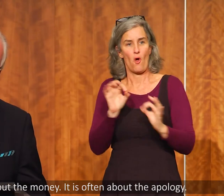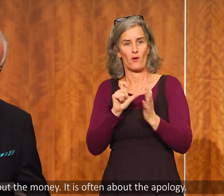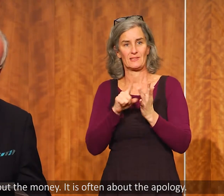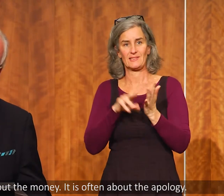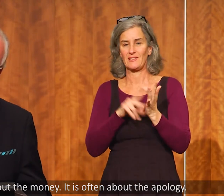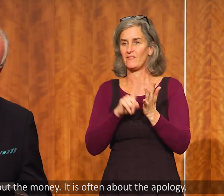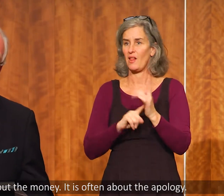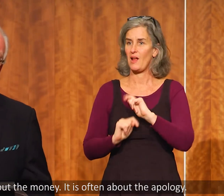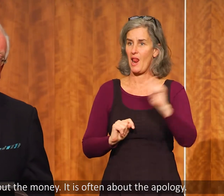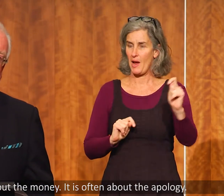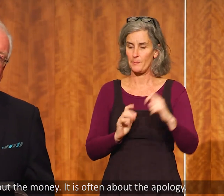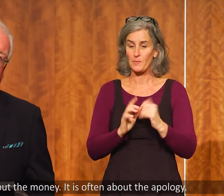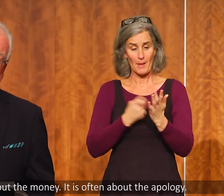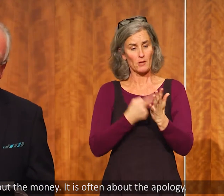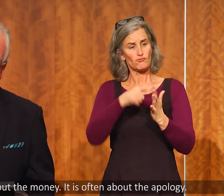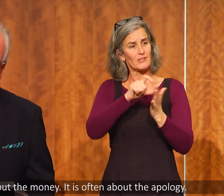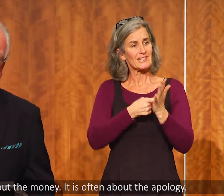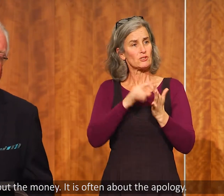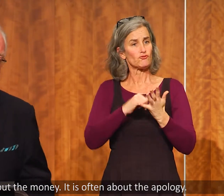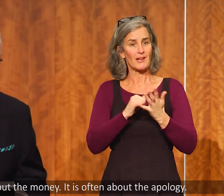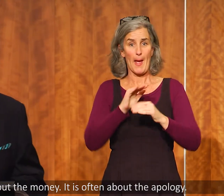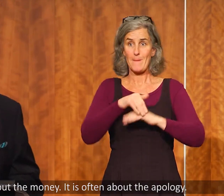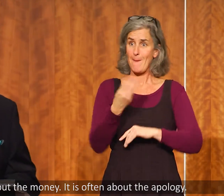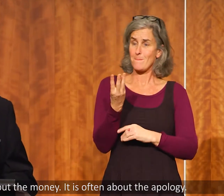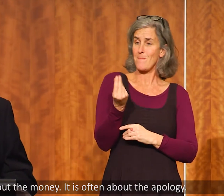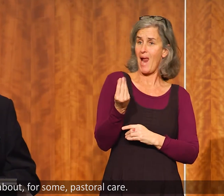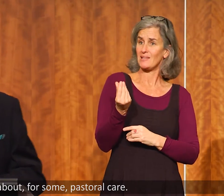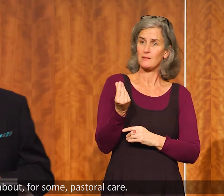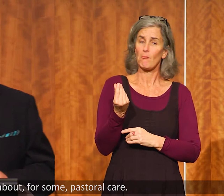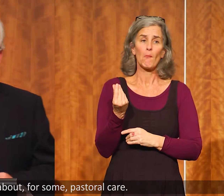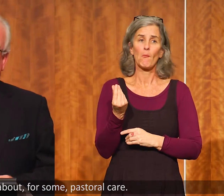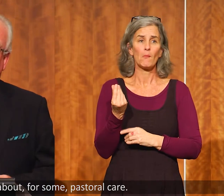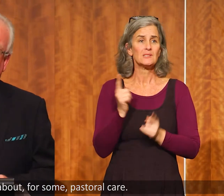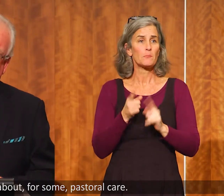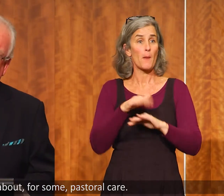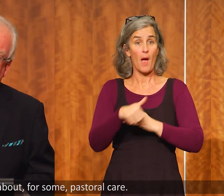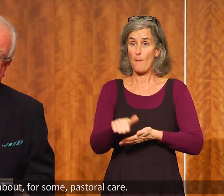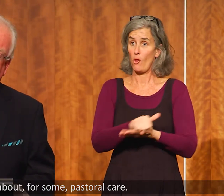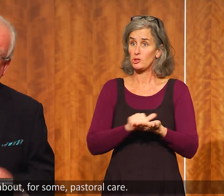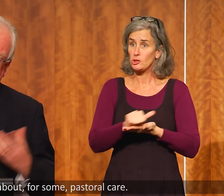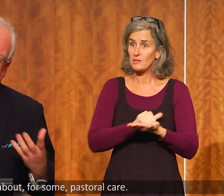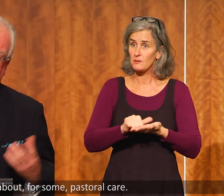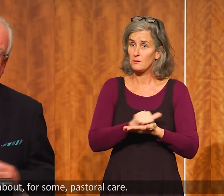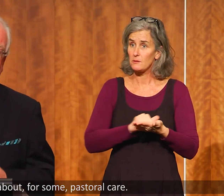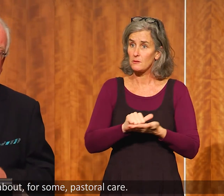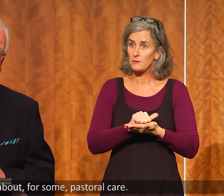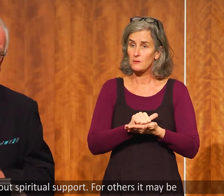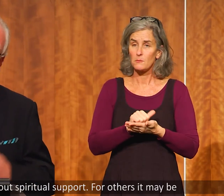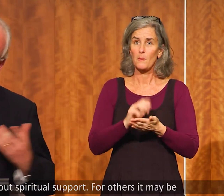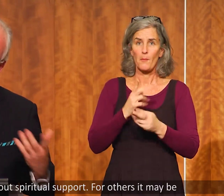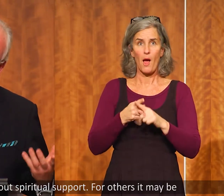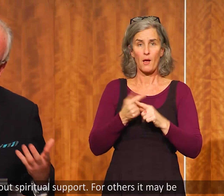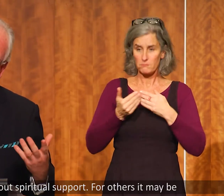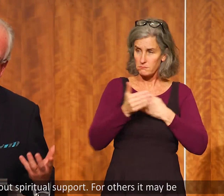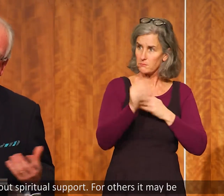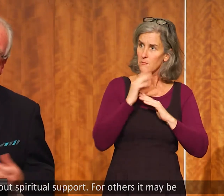not always about the money. It is often about the apology. It's about, for some, pastoral care. For some,